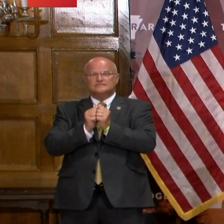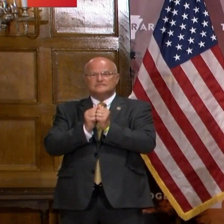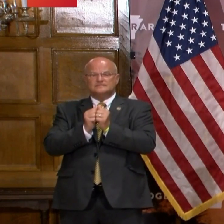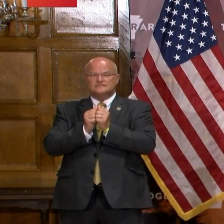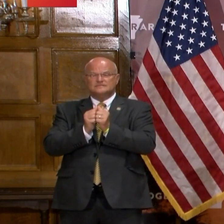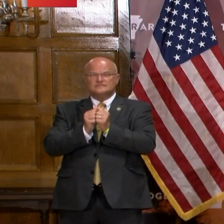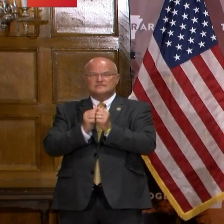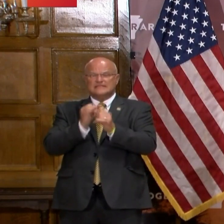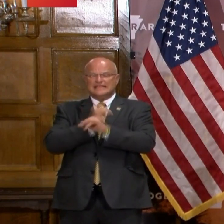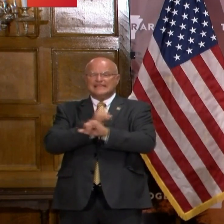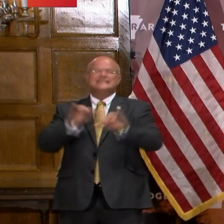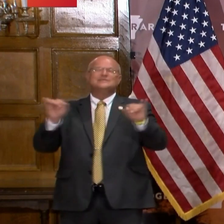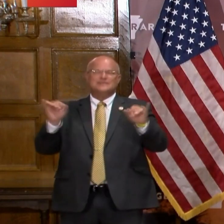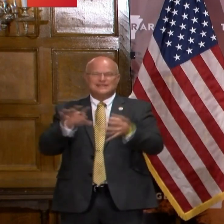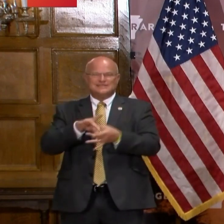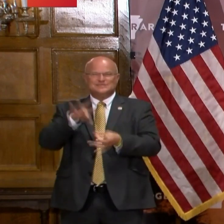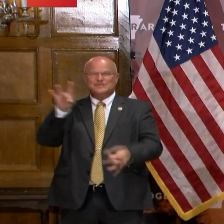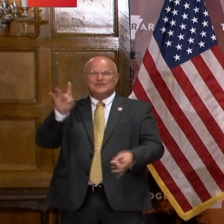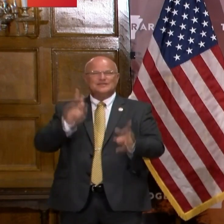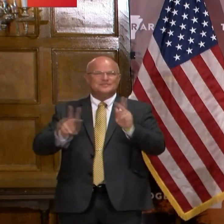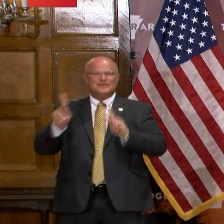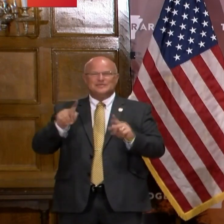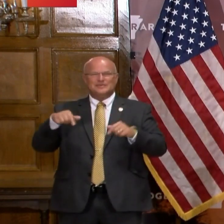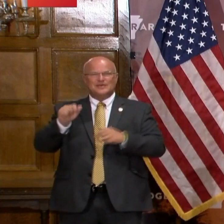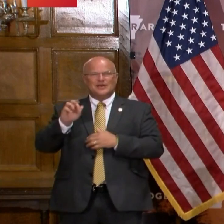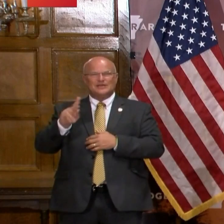the independent spirit of Arkansans and the